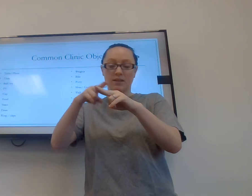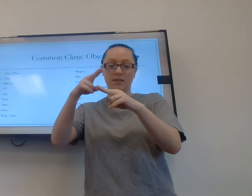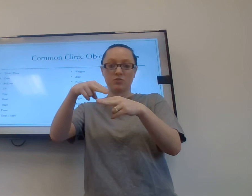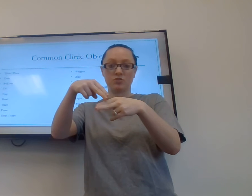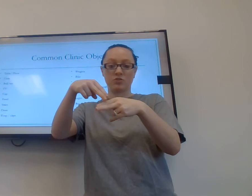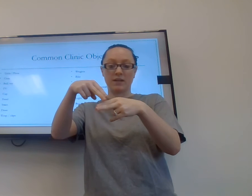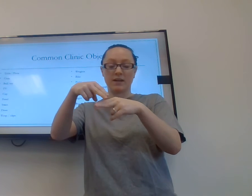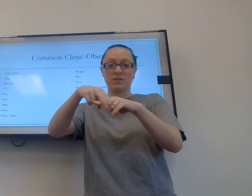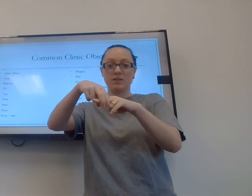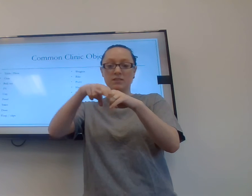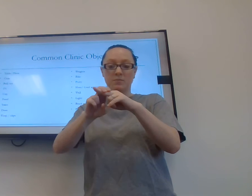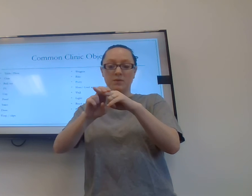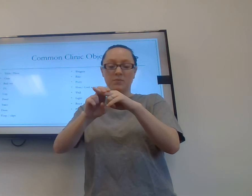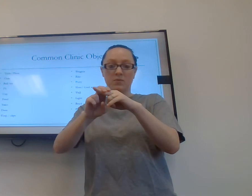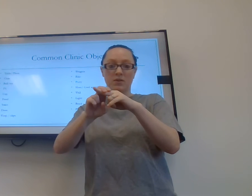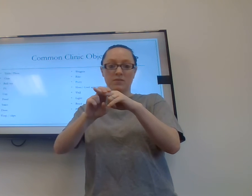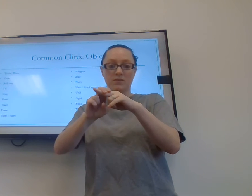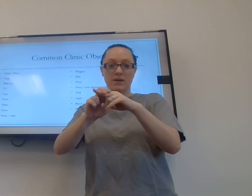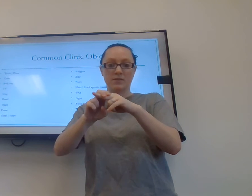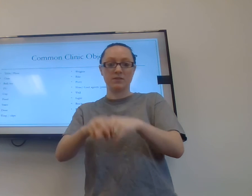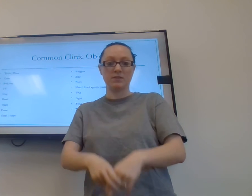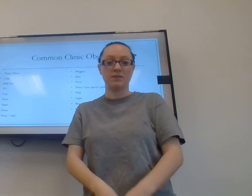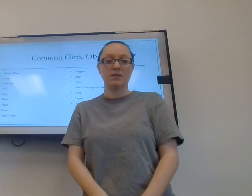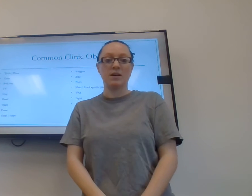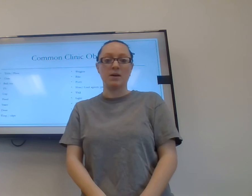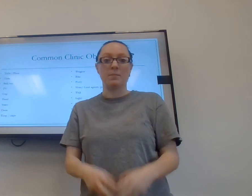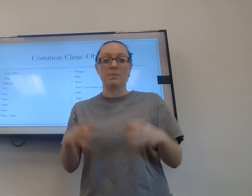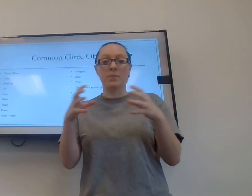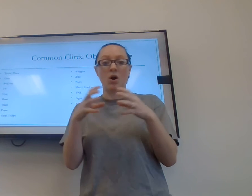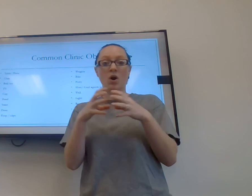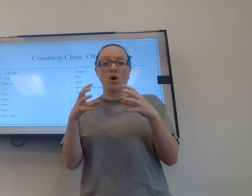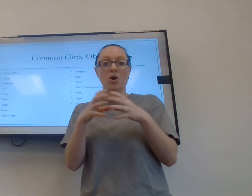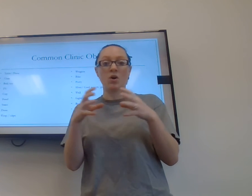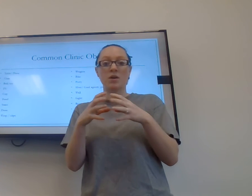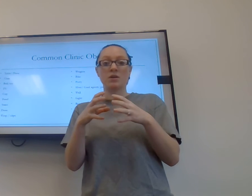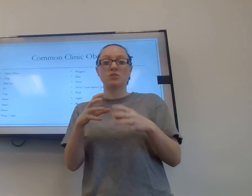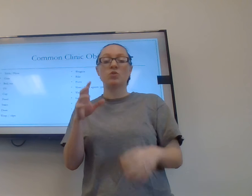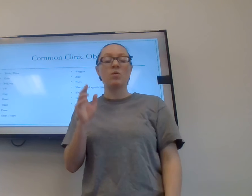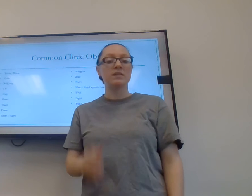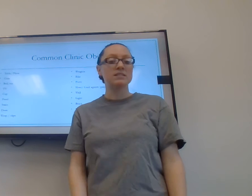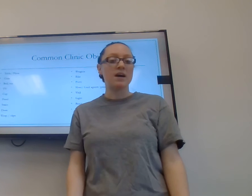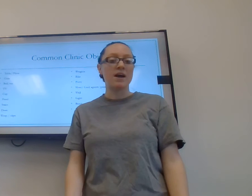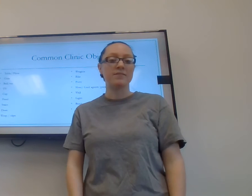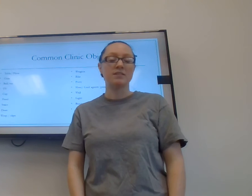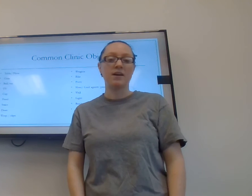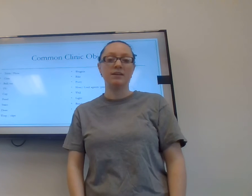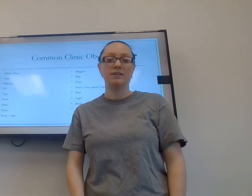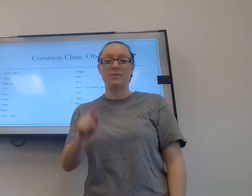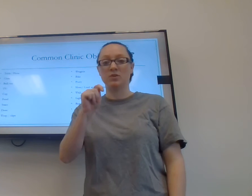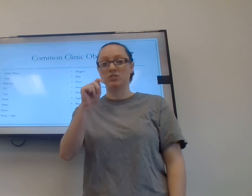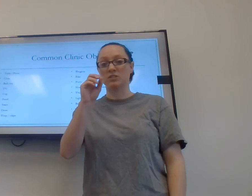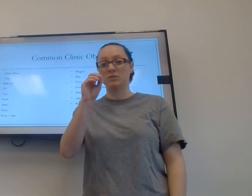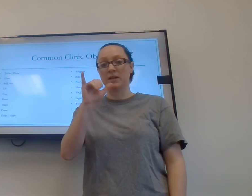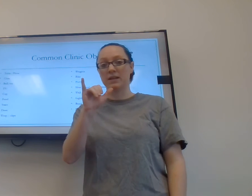they go straight out. Some people curve it around. Ball, toy does not have a sign. You actually spell it